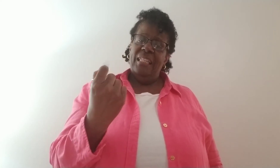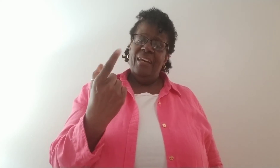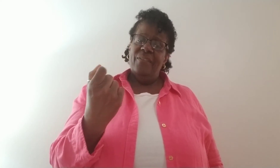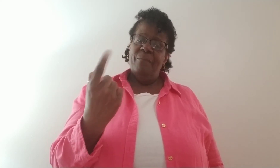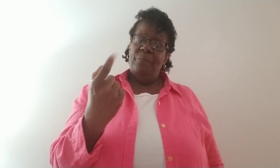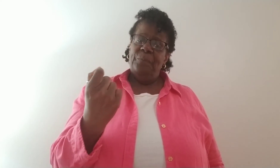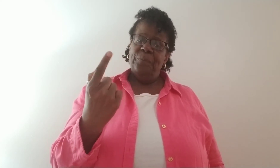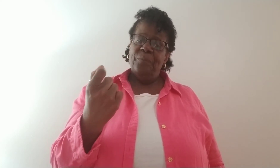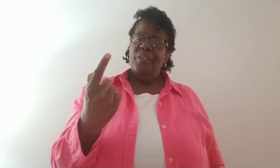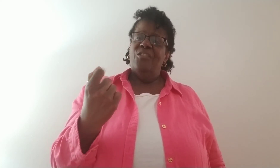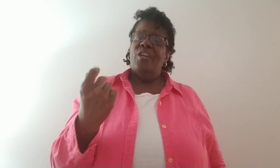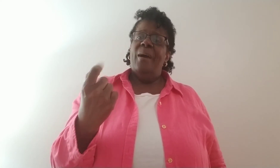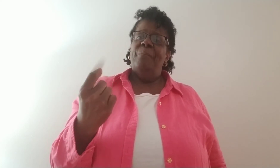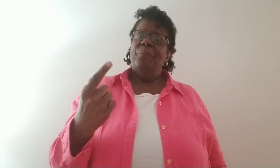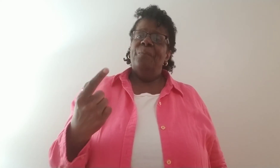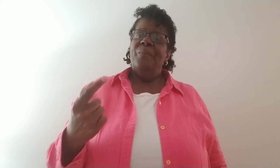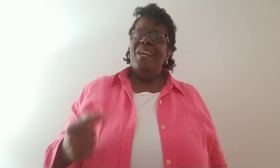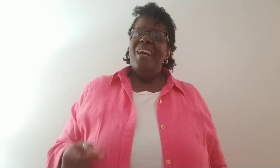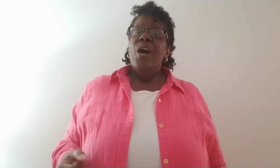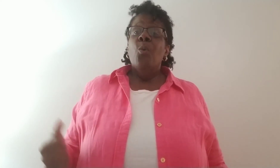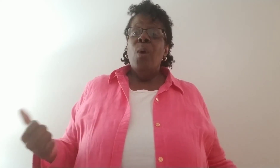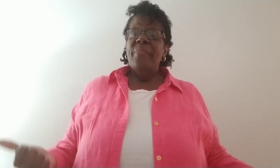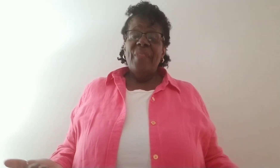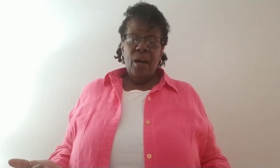9,411. Good job.